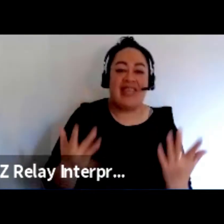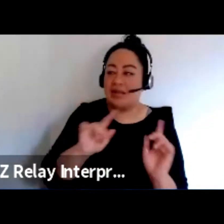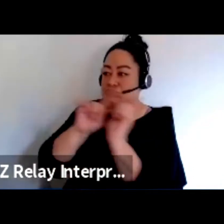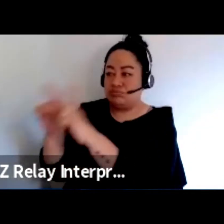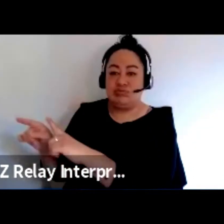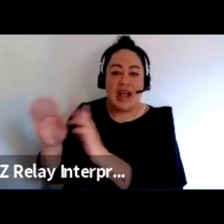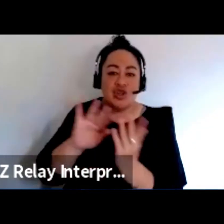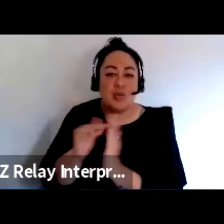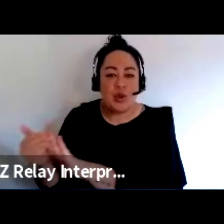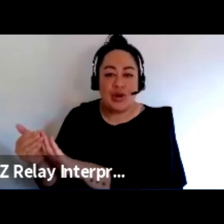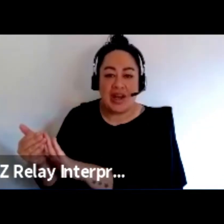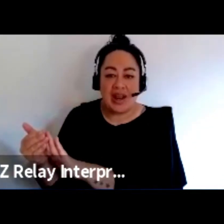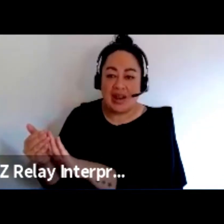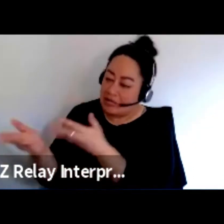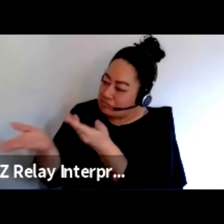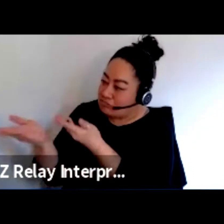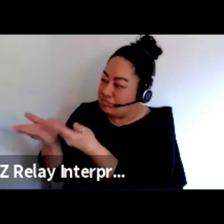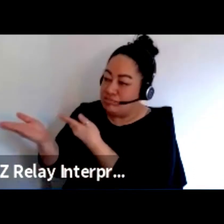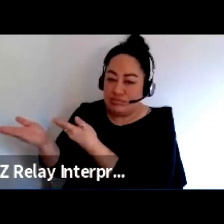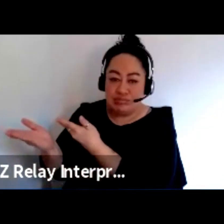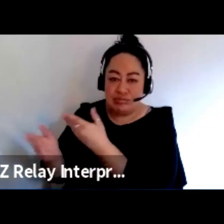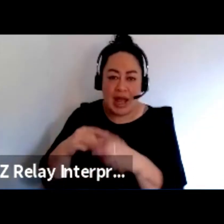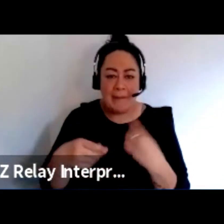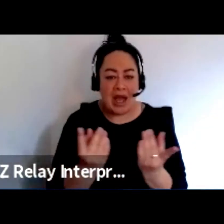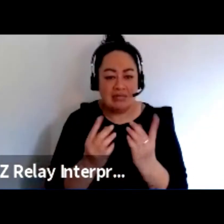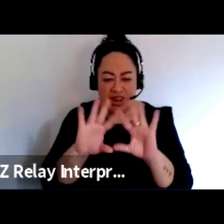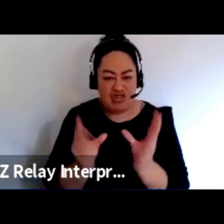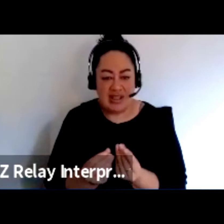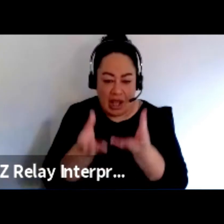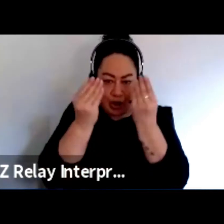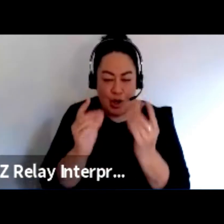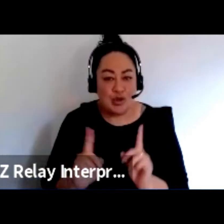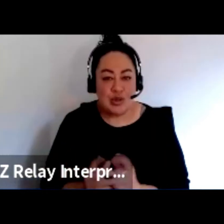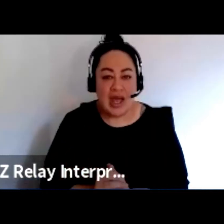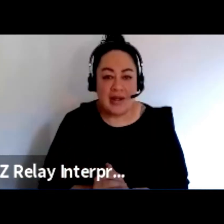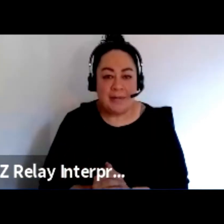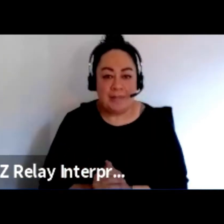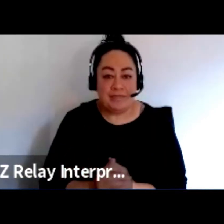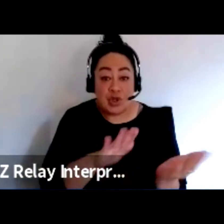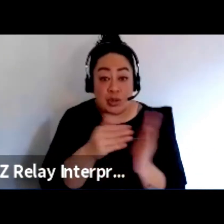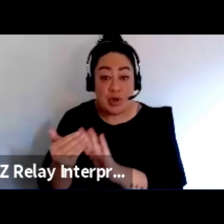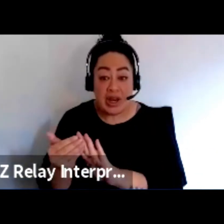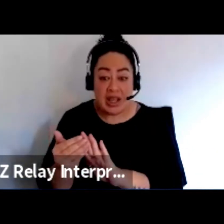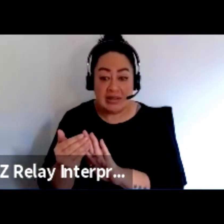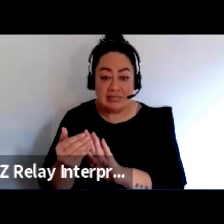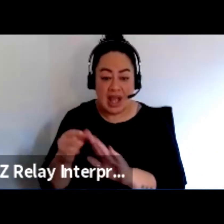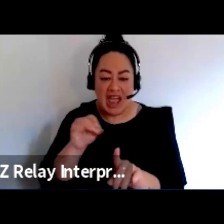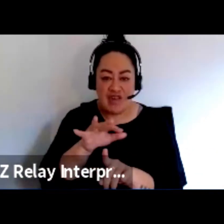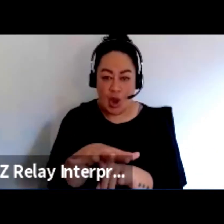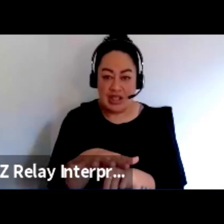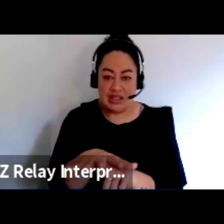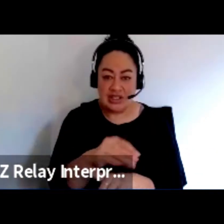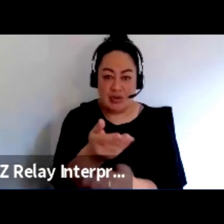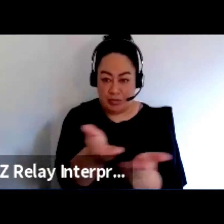the community that you're part of, listen, they're influenced by you, and you're our leaders.